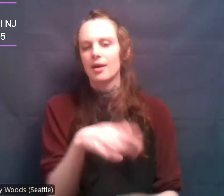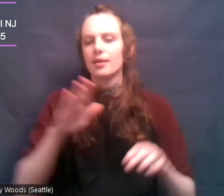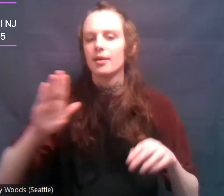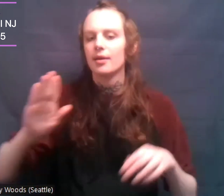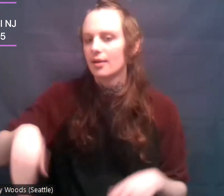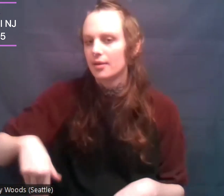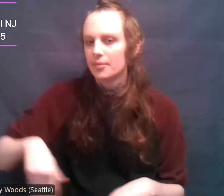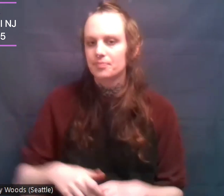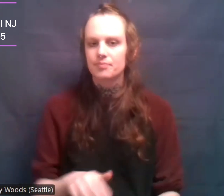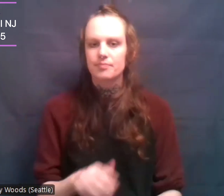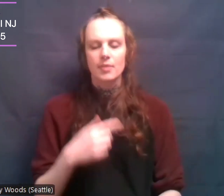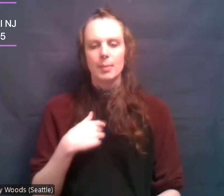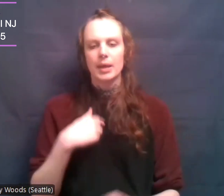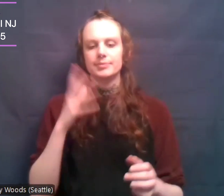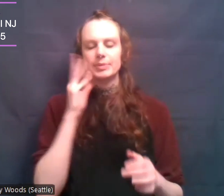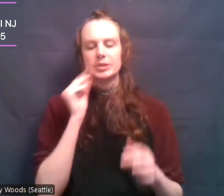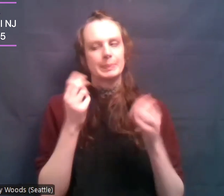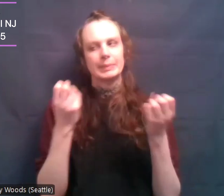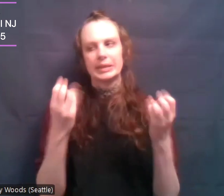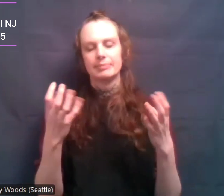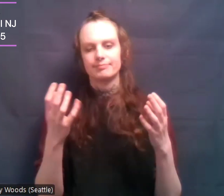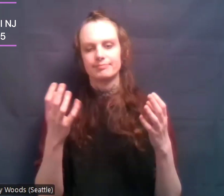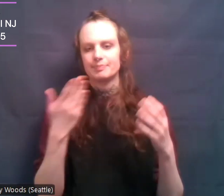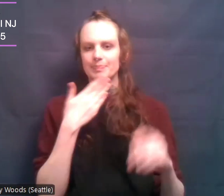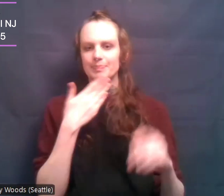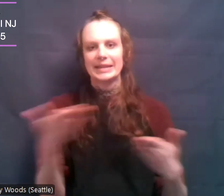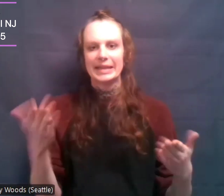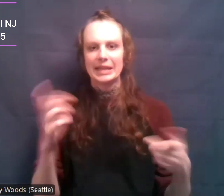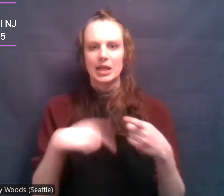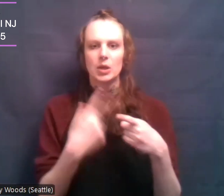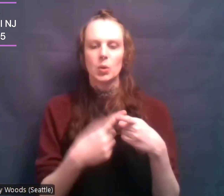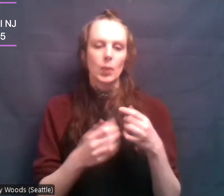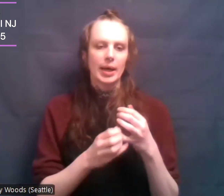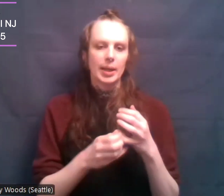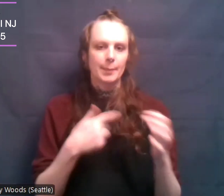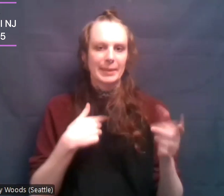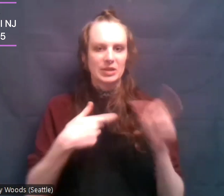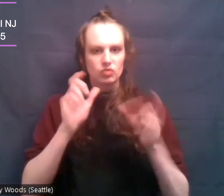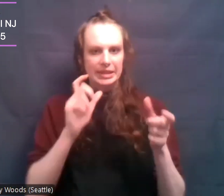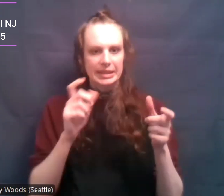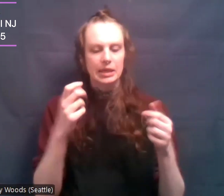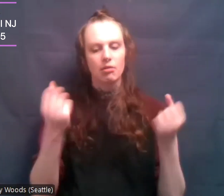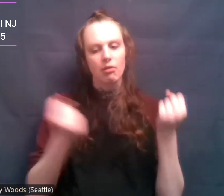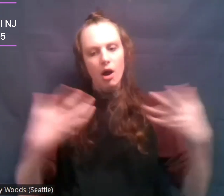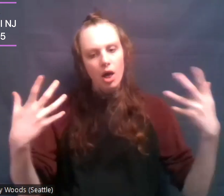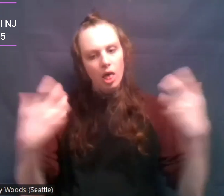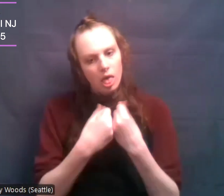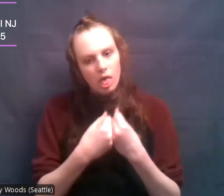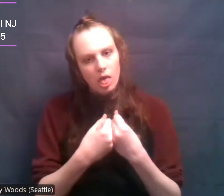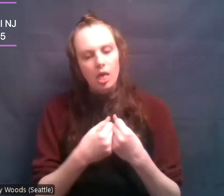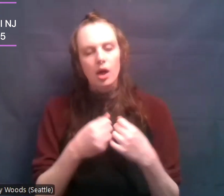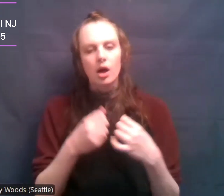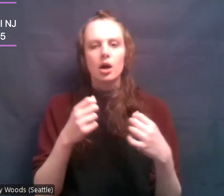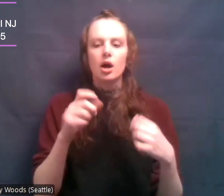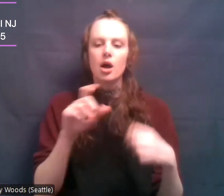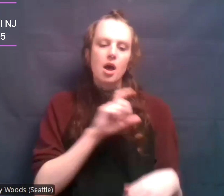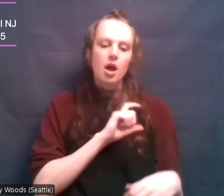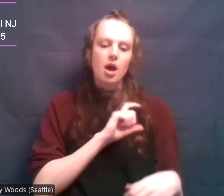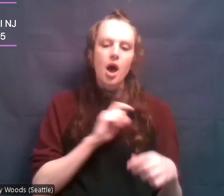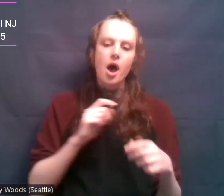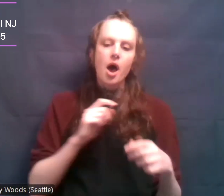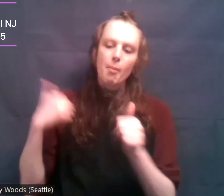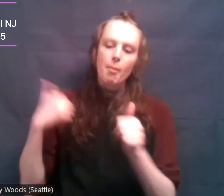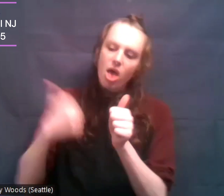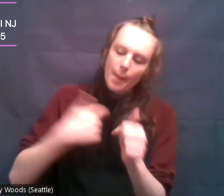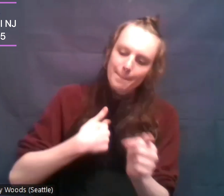Car crashes. I broke my leg running from the police. I had guns pulled on me. Like a lot of